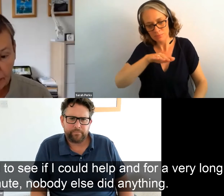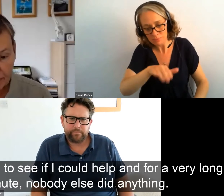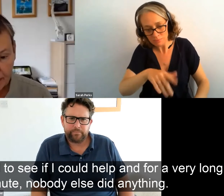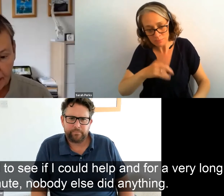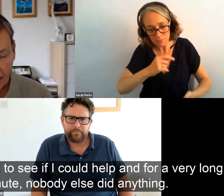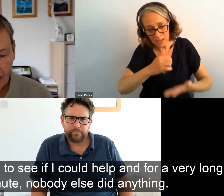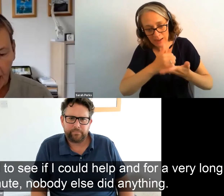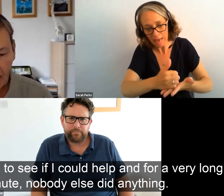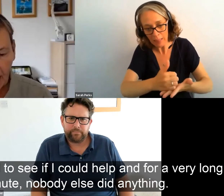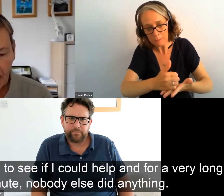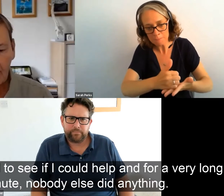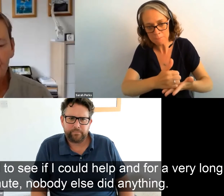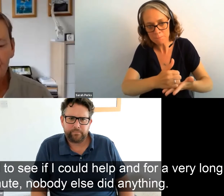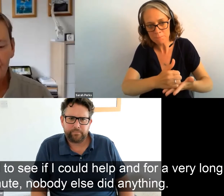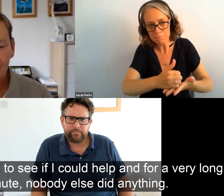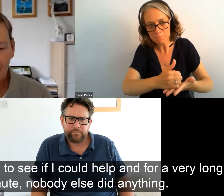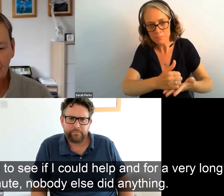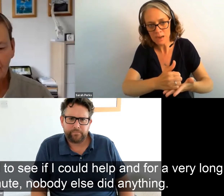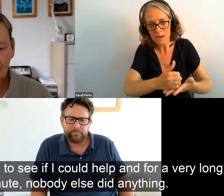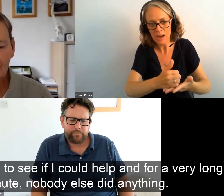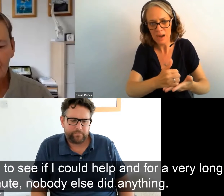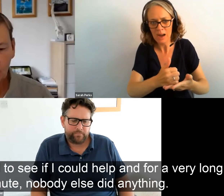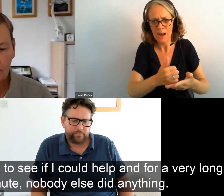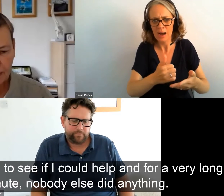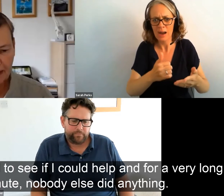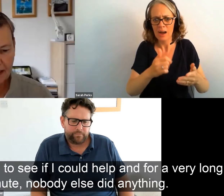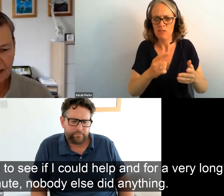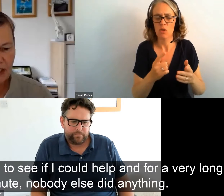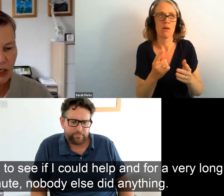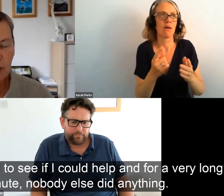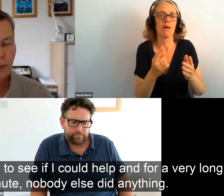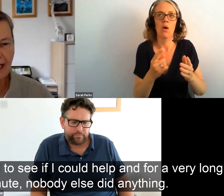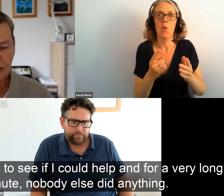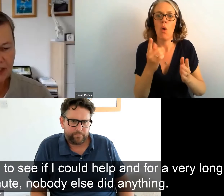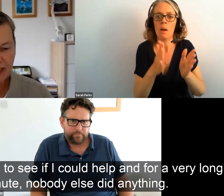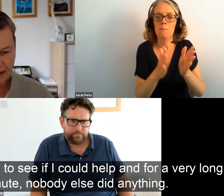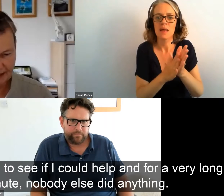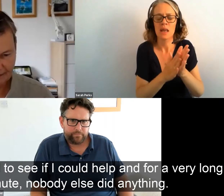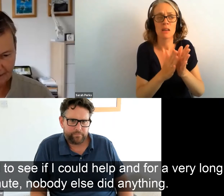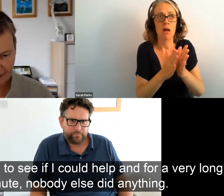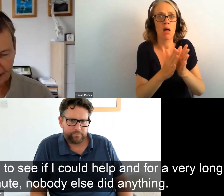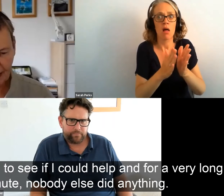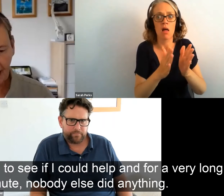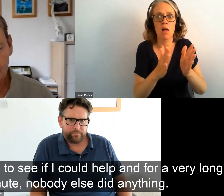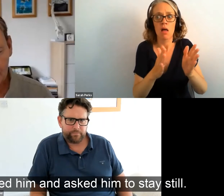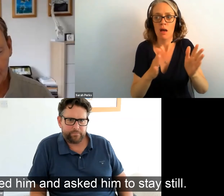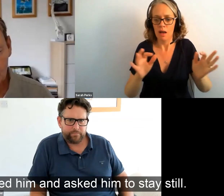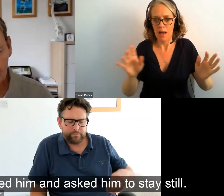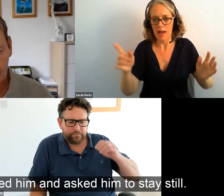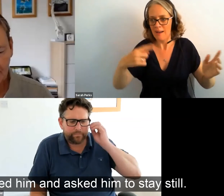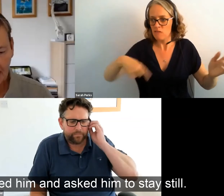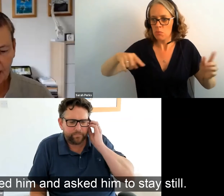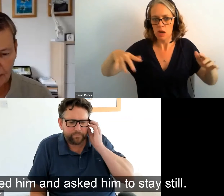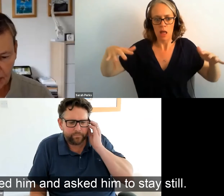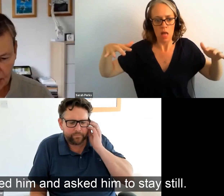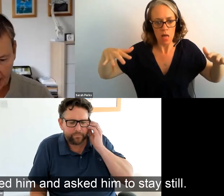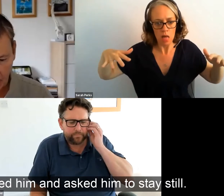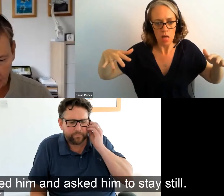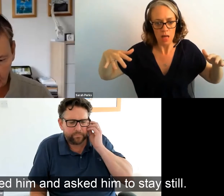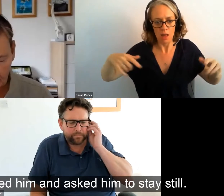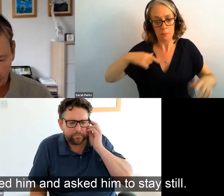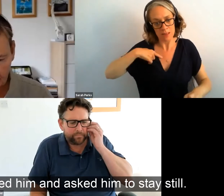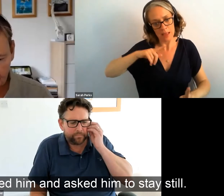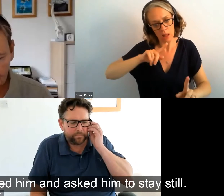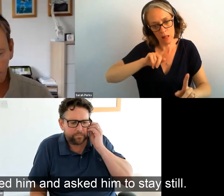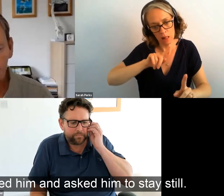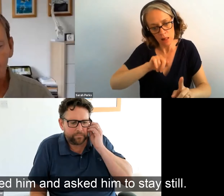help. And for a very long minute, nobody else did anything. I reached him and asked